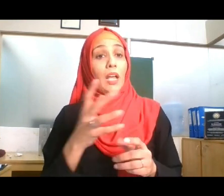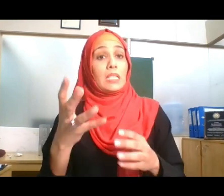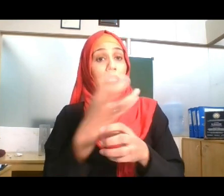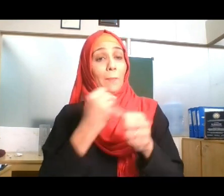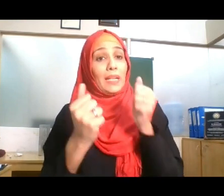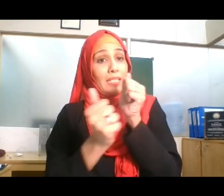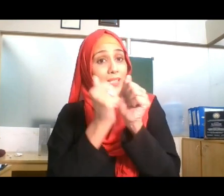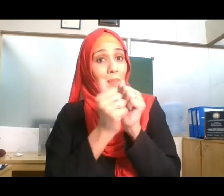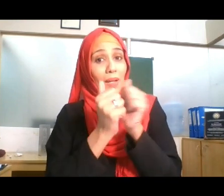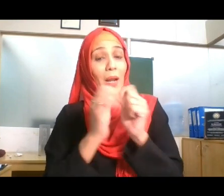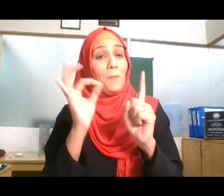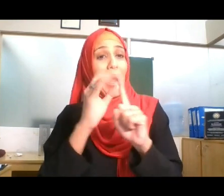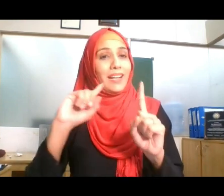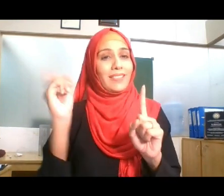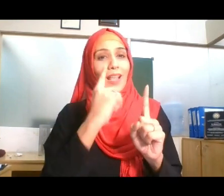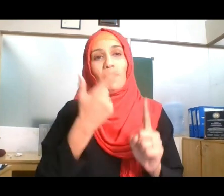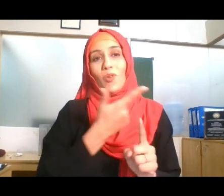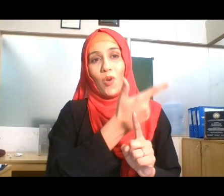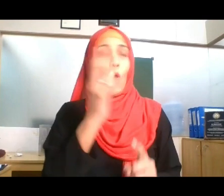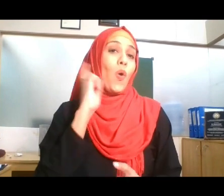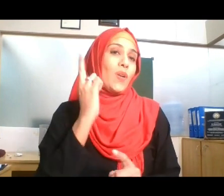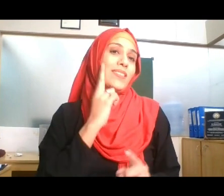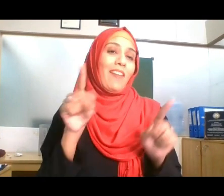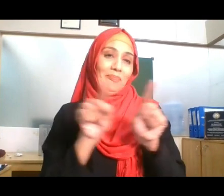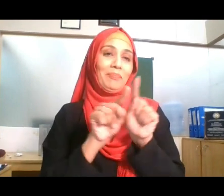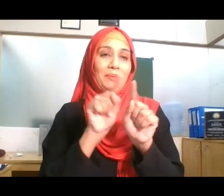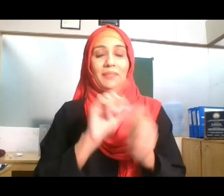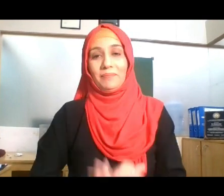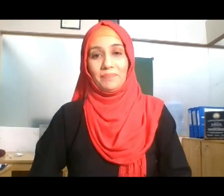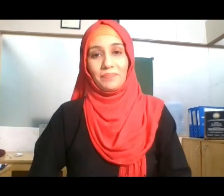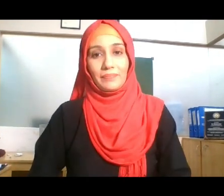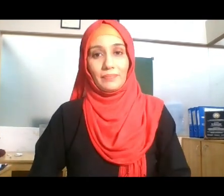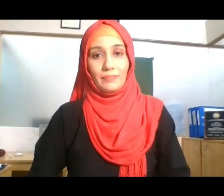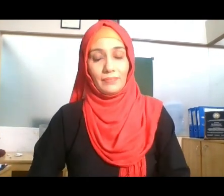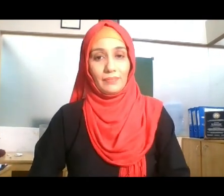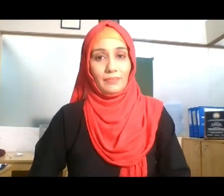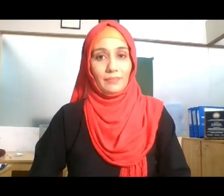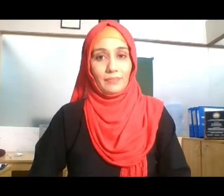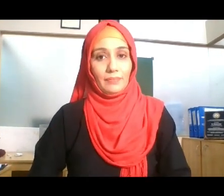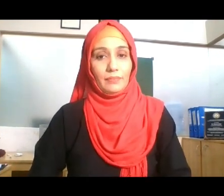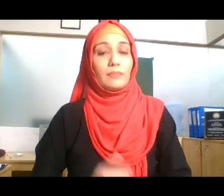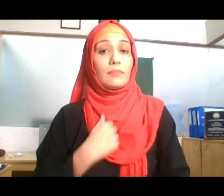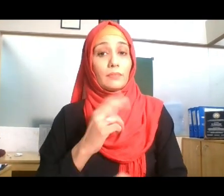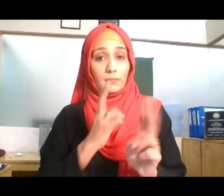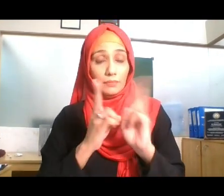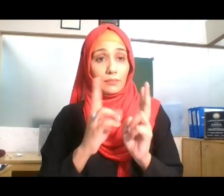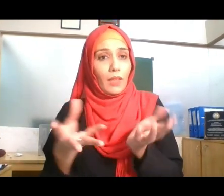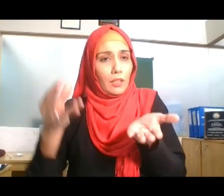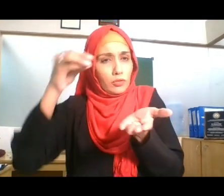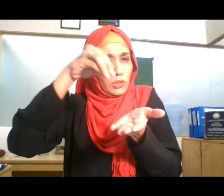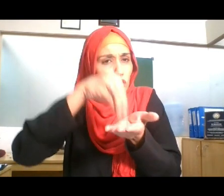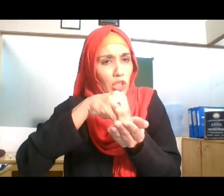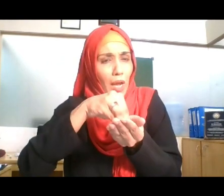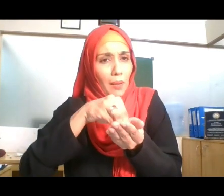for everyone in Pakistan, including the deaf community. Um, when we talk about inclusivity at